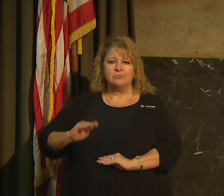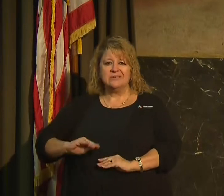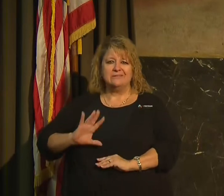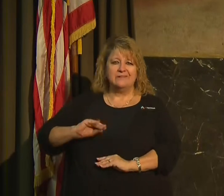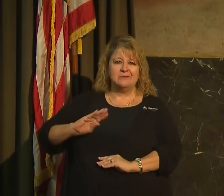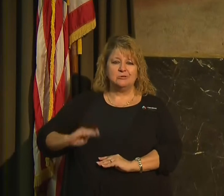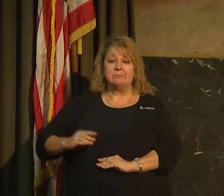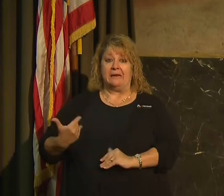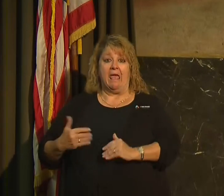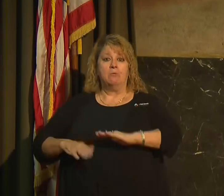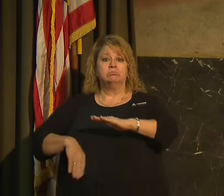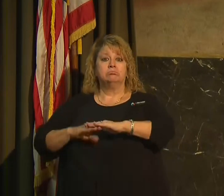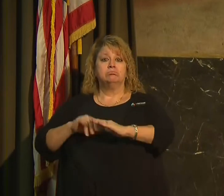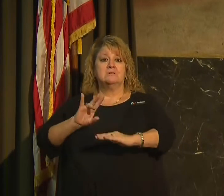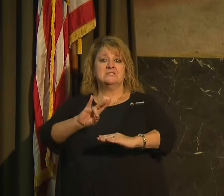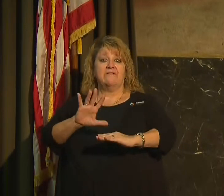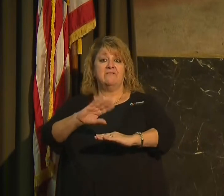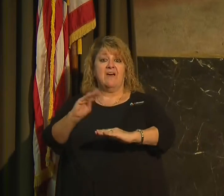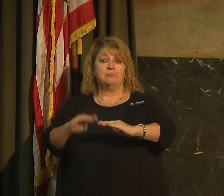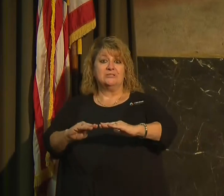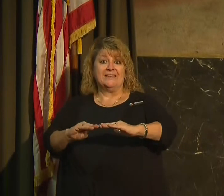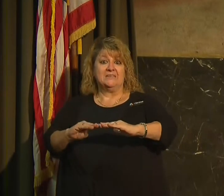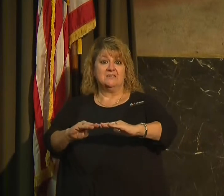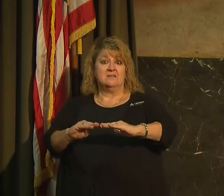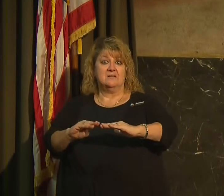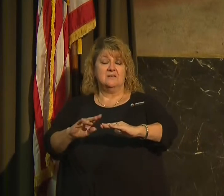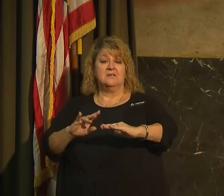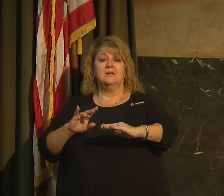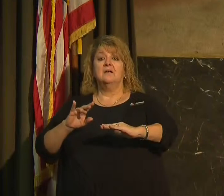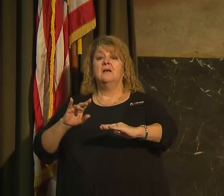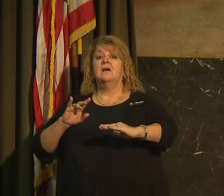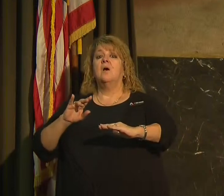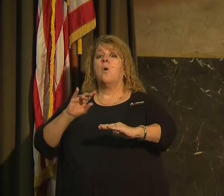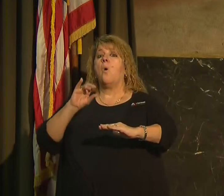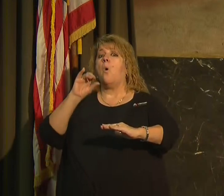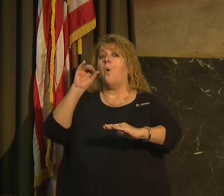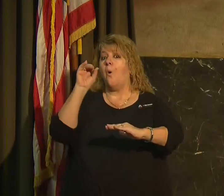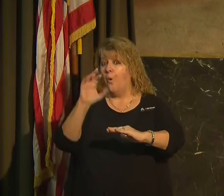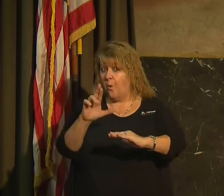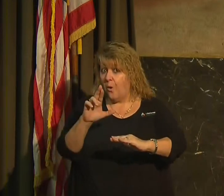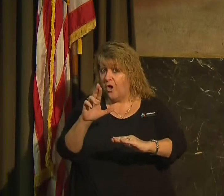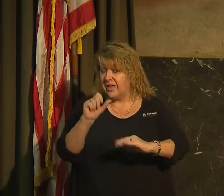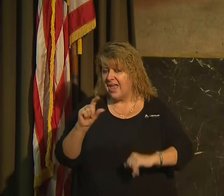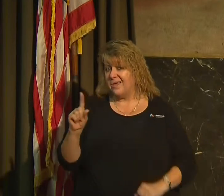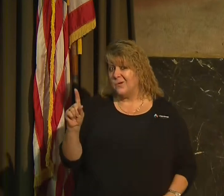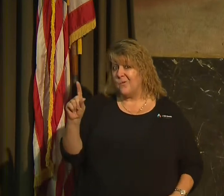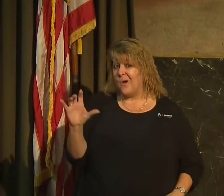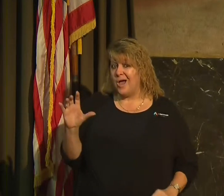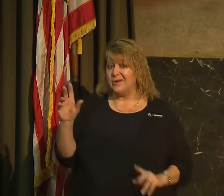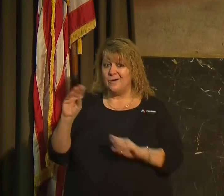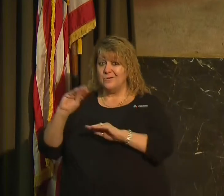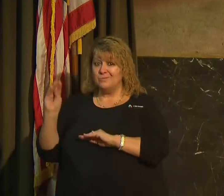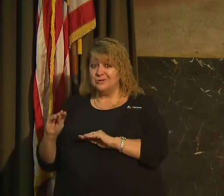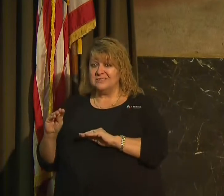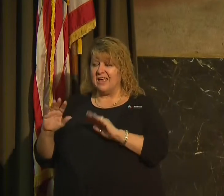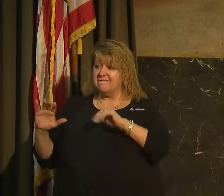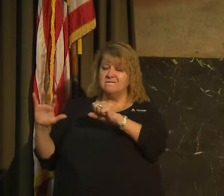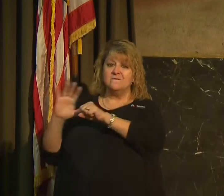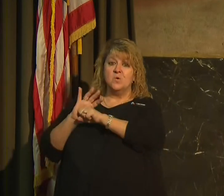or they can choose 100% capacity with masks and with a mask mandate in